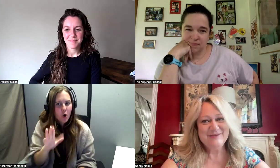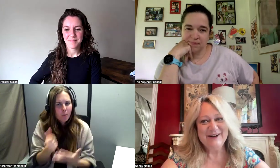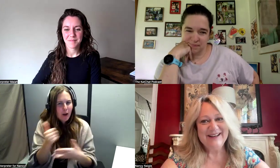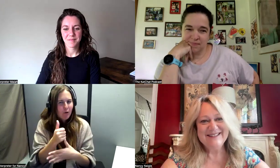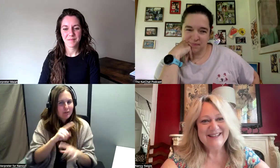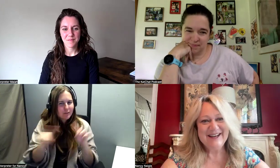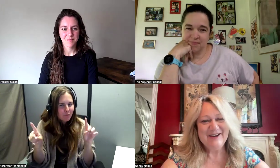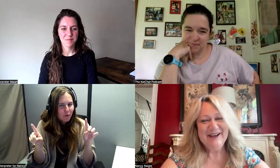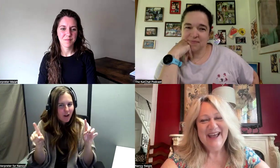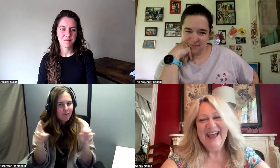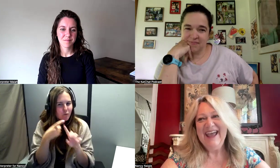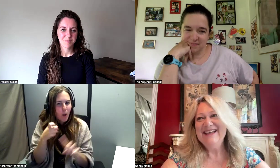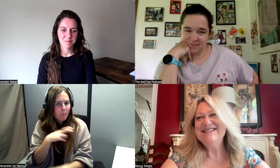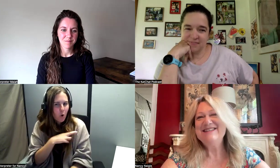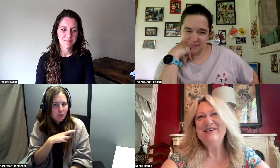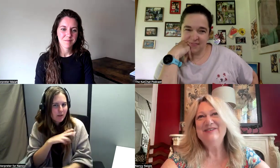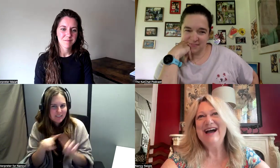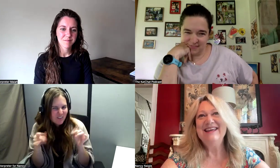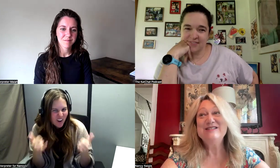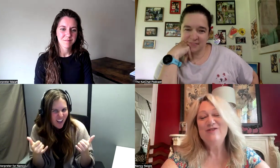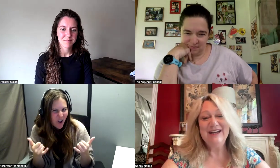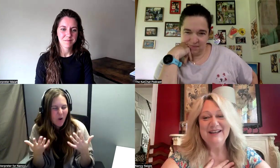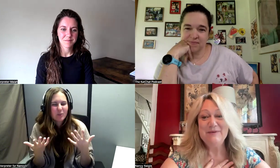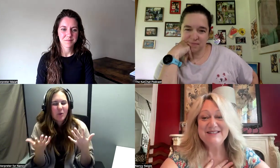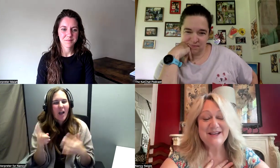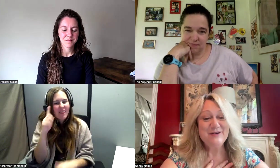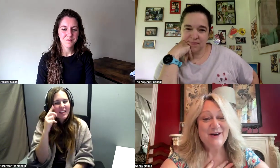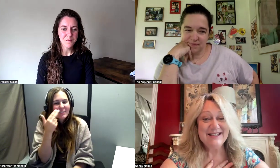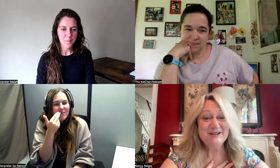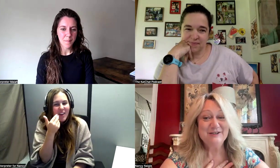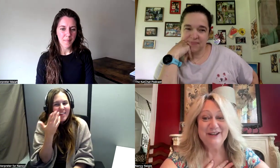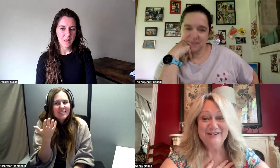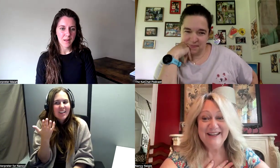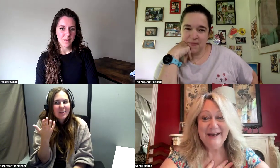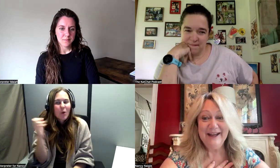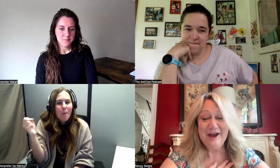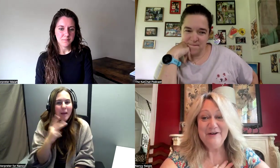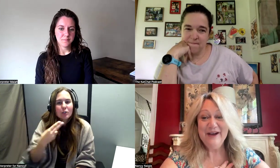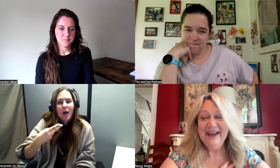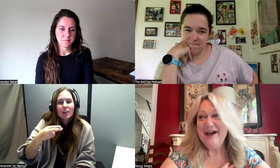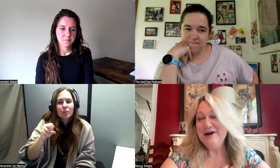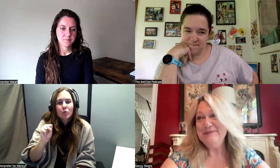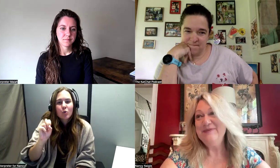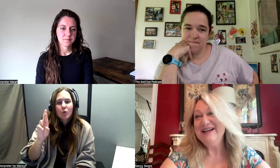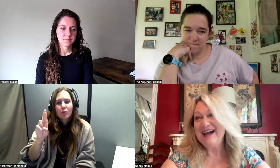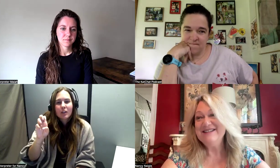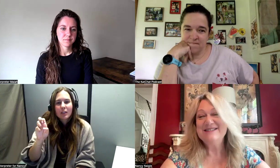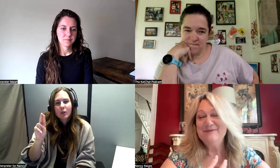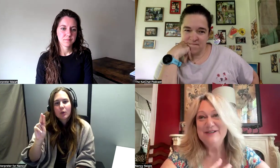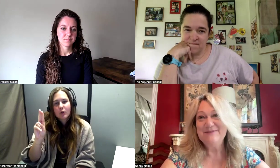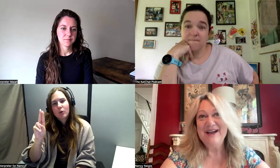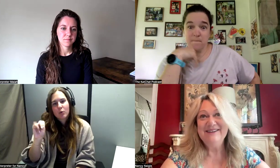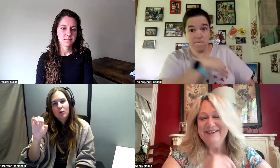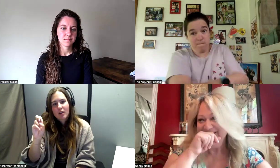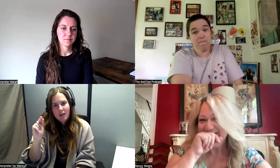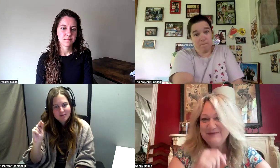than Rosemary's. And so I think it's funny. I mean, it's like going to a high school reunion. I just